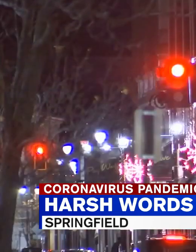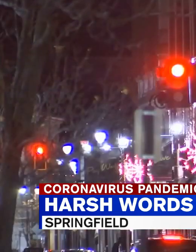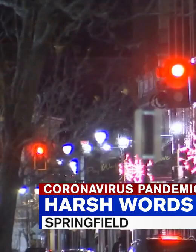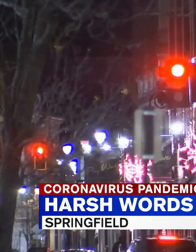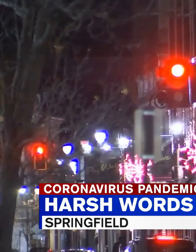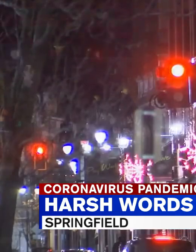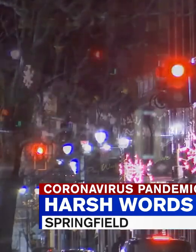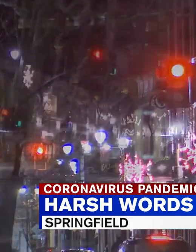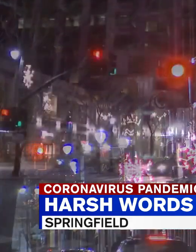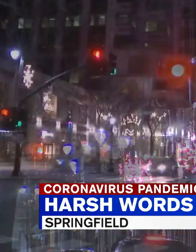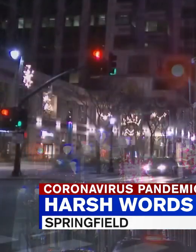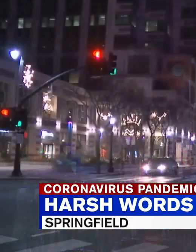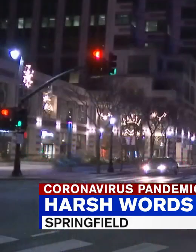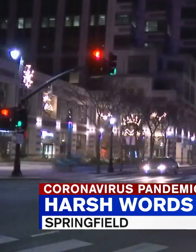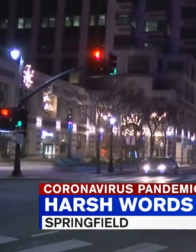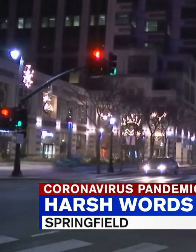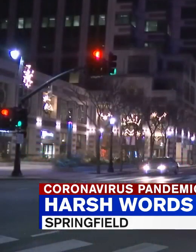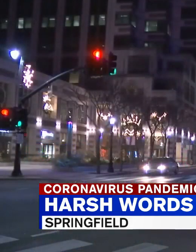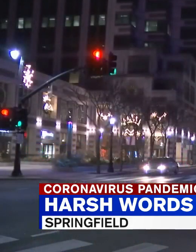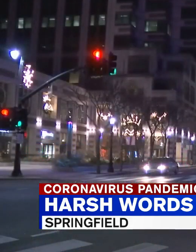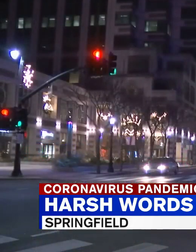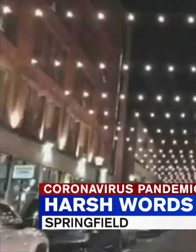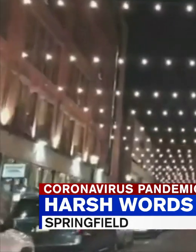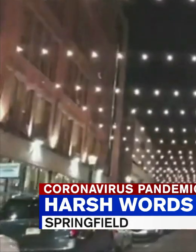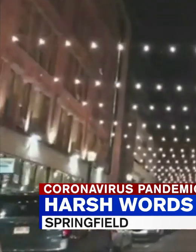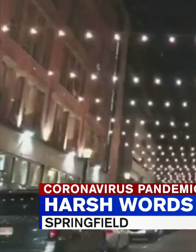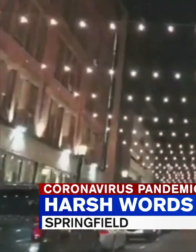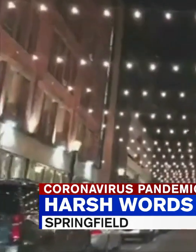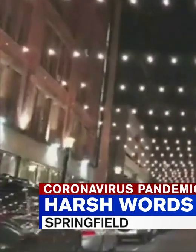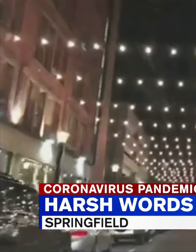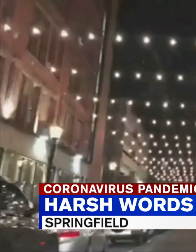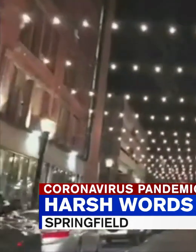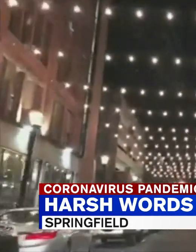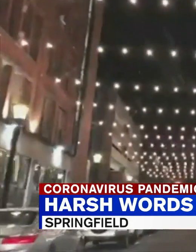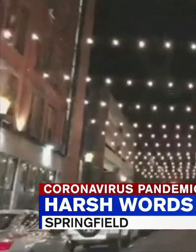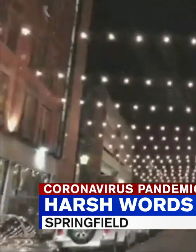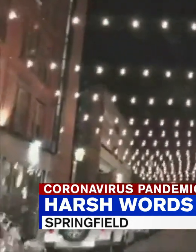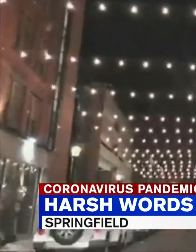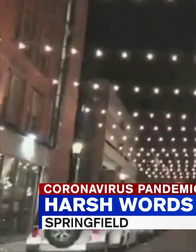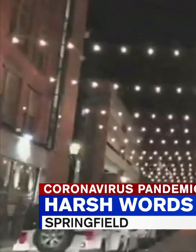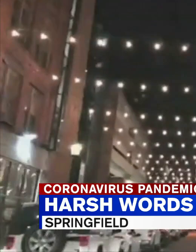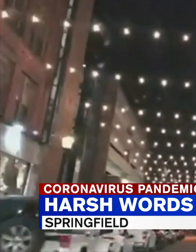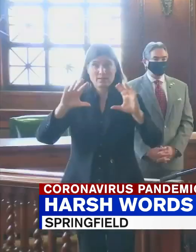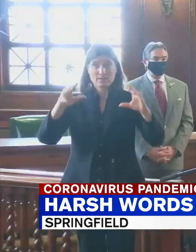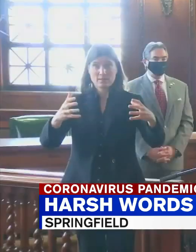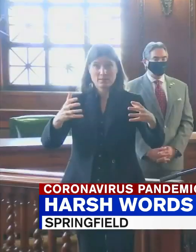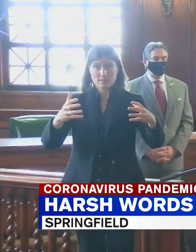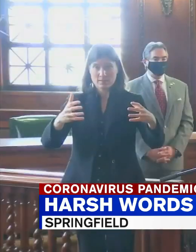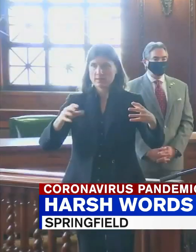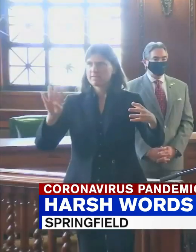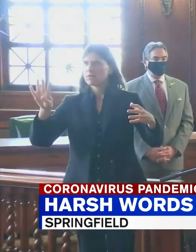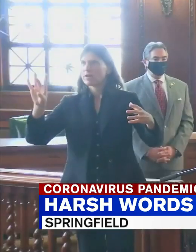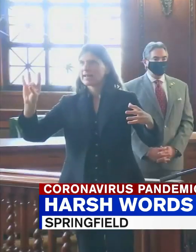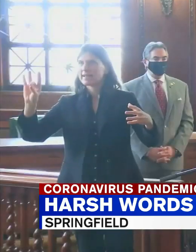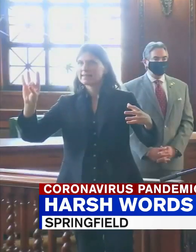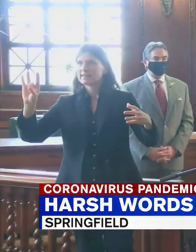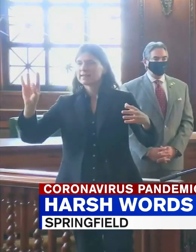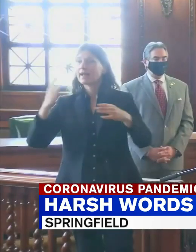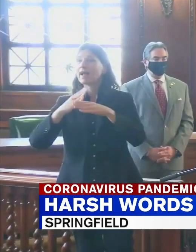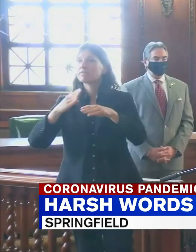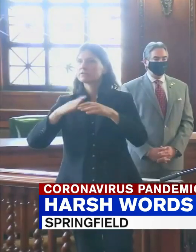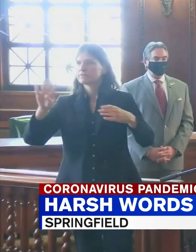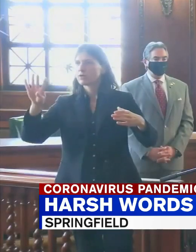positivity rate is up dramatically in Hampden County, making the area a hot spot for COVID-19. It's the second highest